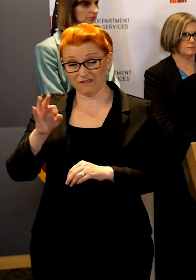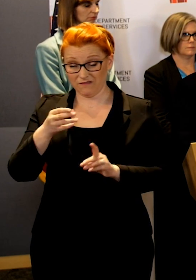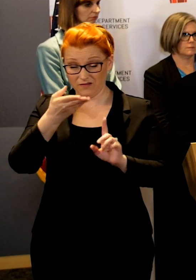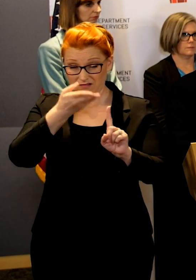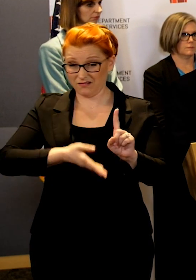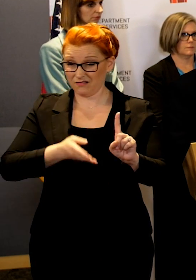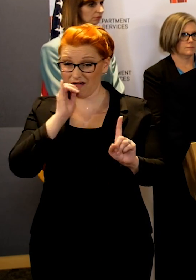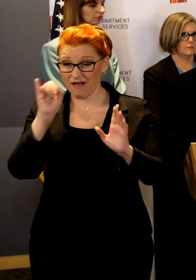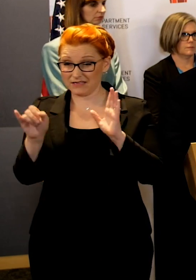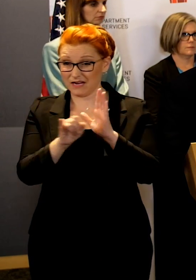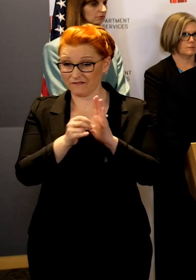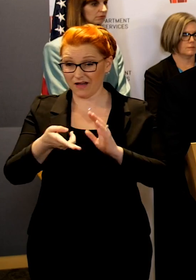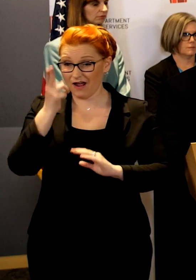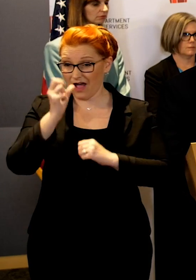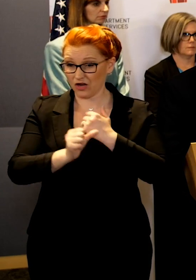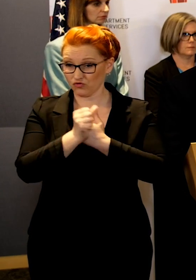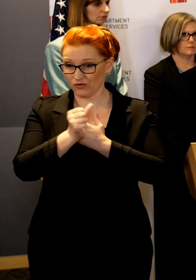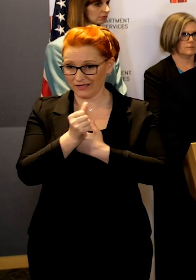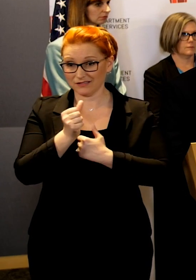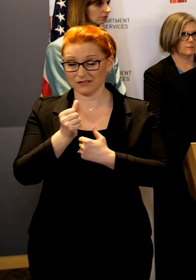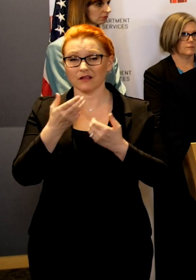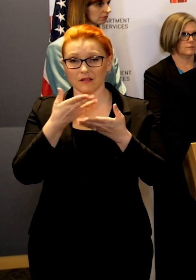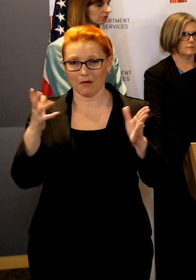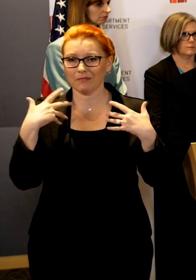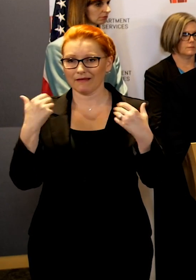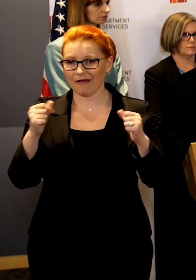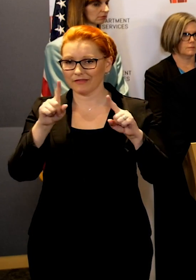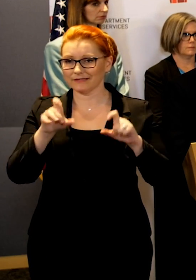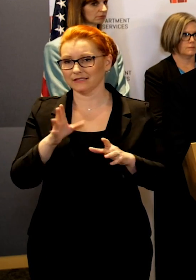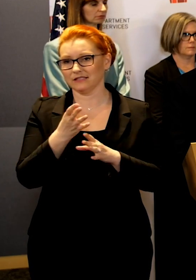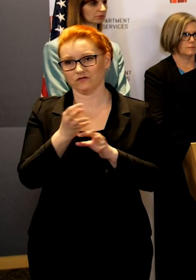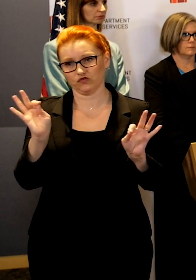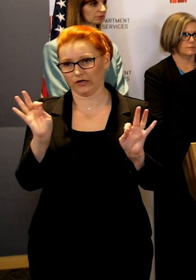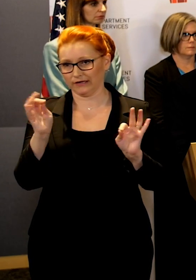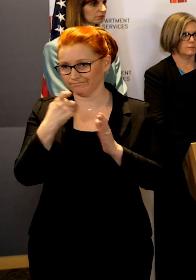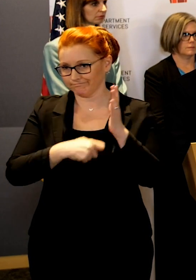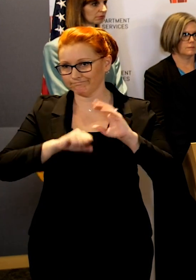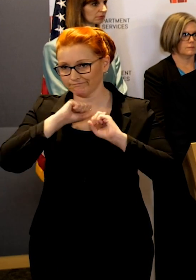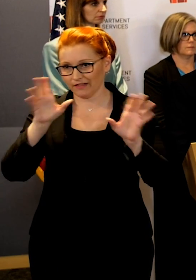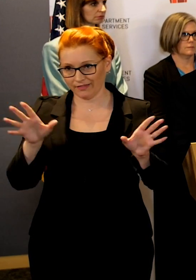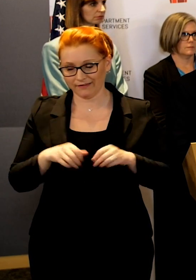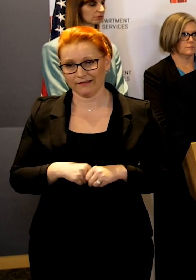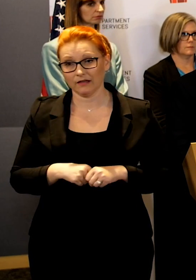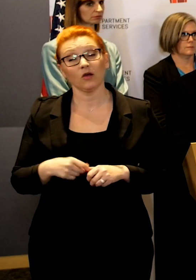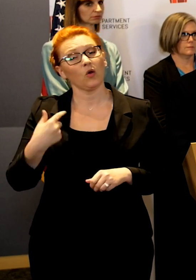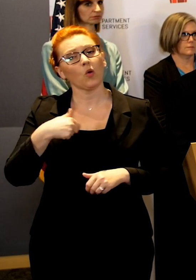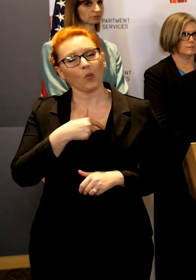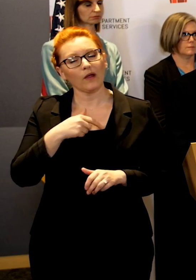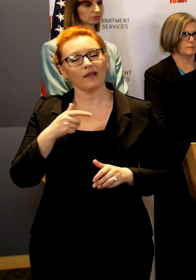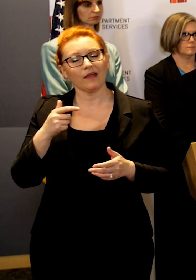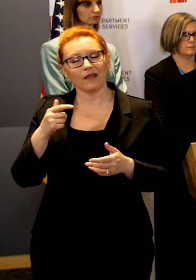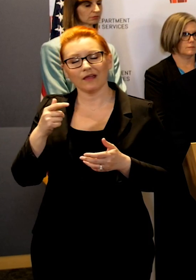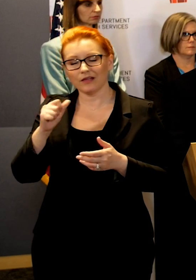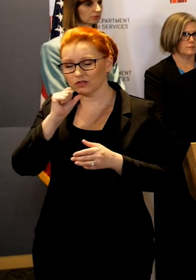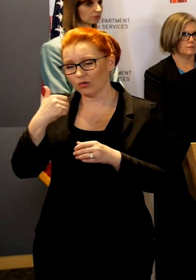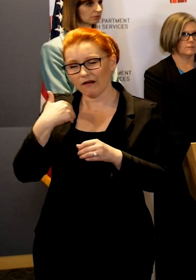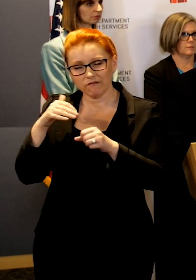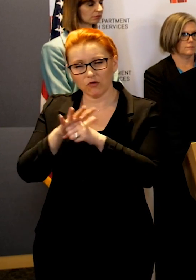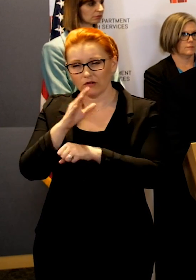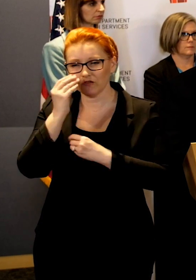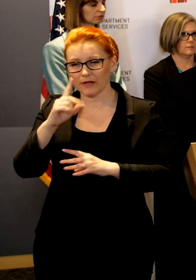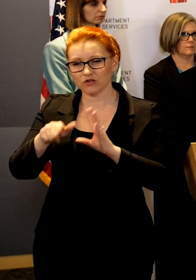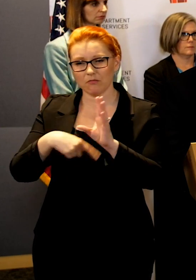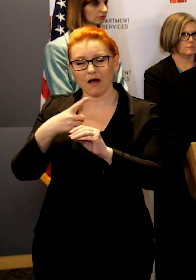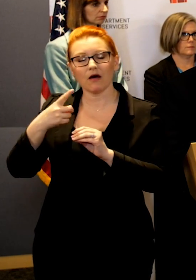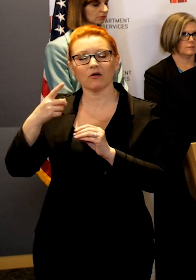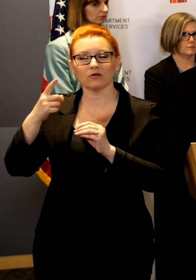risk by public health, those tests are free here. But we're continuing to get more information on the pricing because we don't know if the state